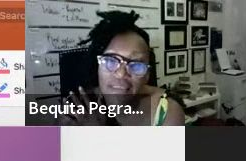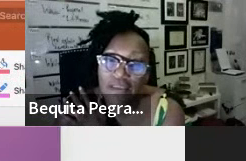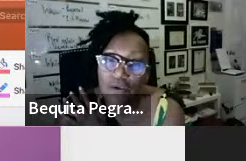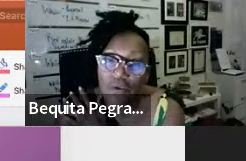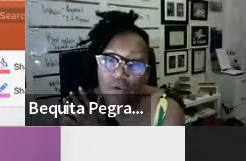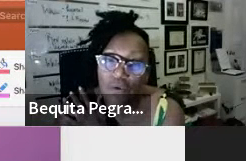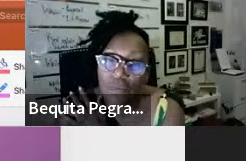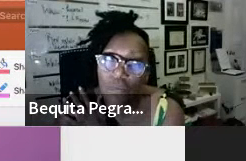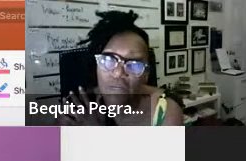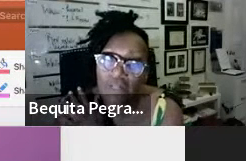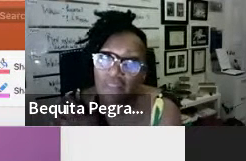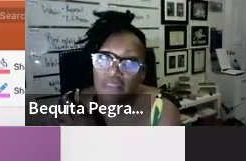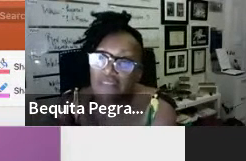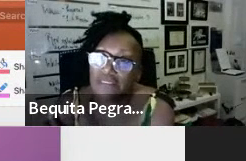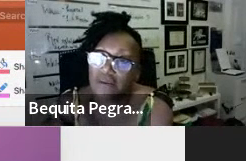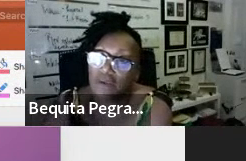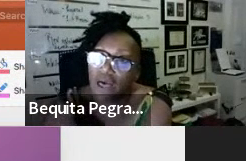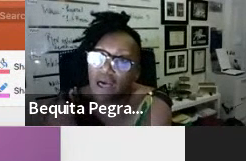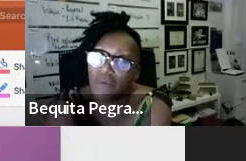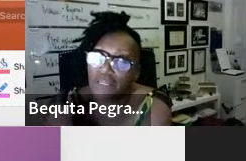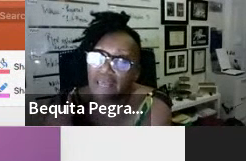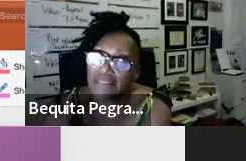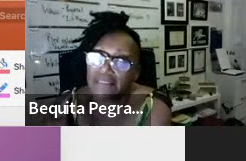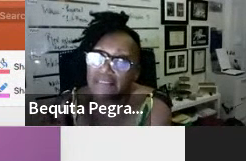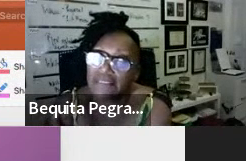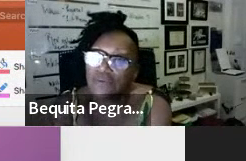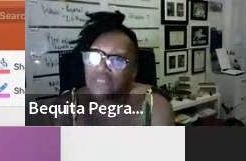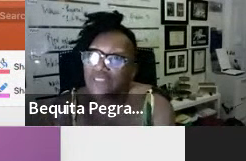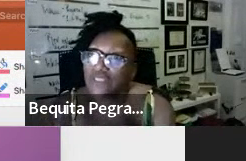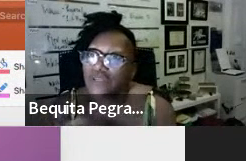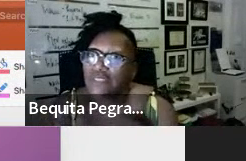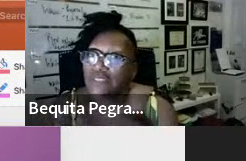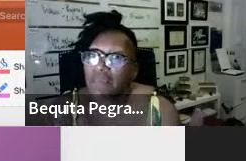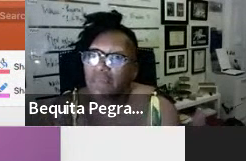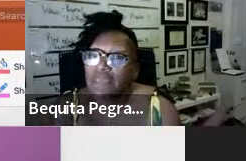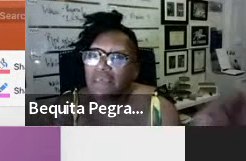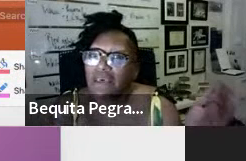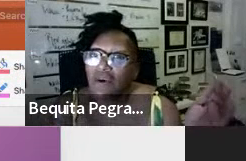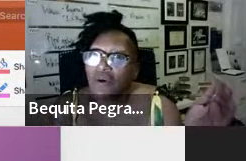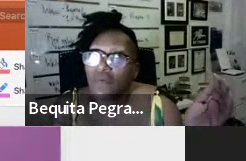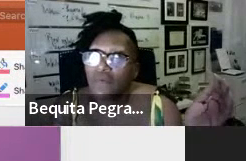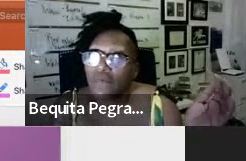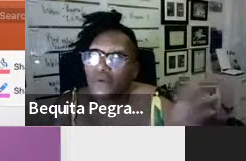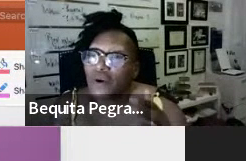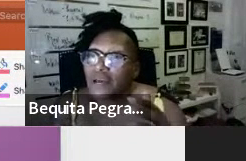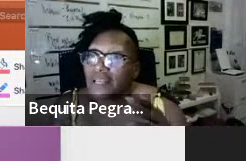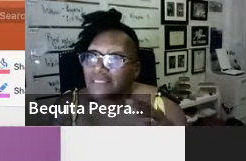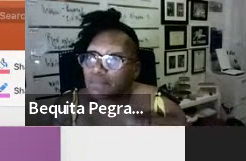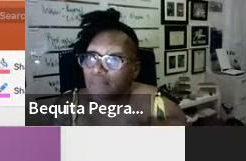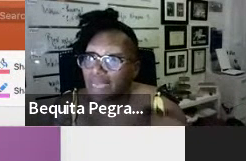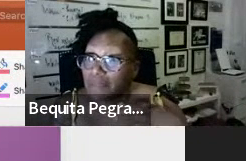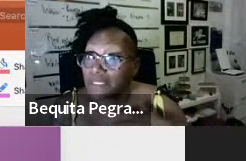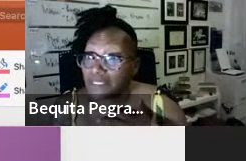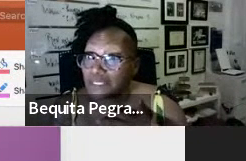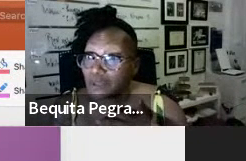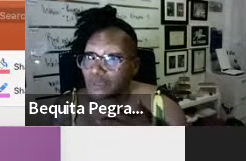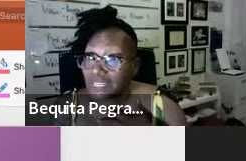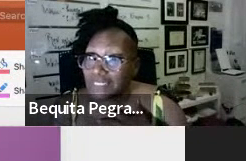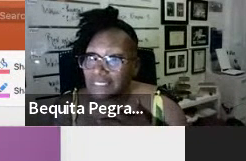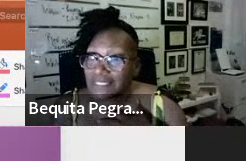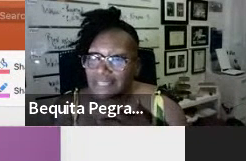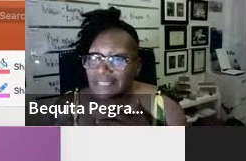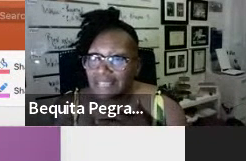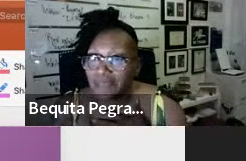I think one of the things I would like to see you consider is maybe for us babes in